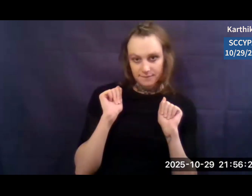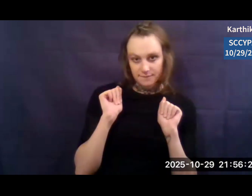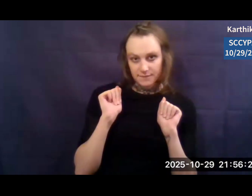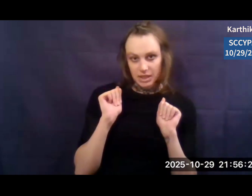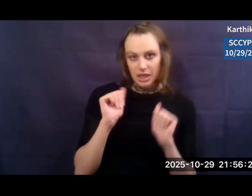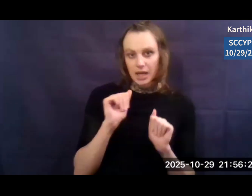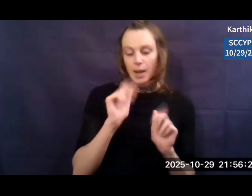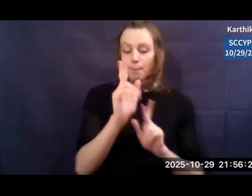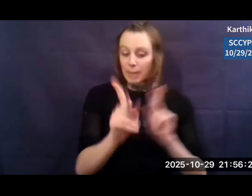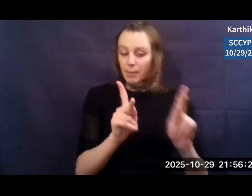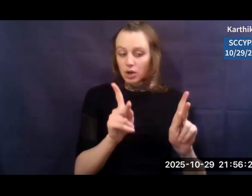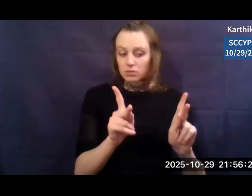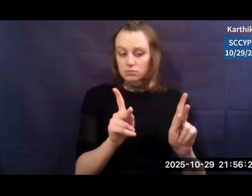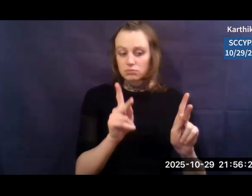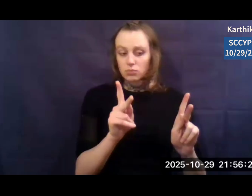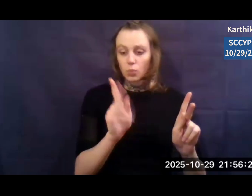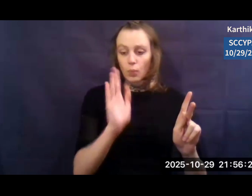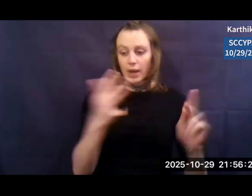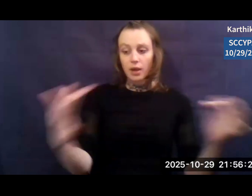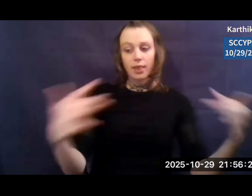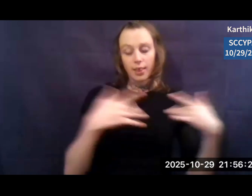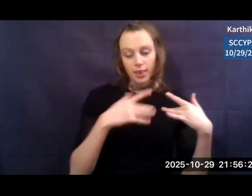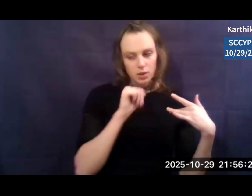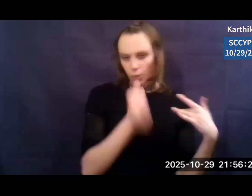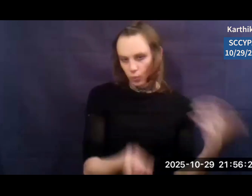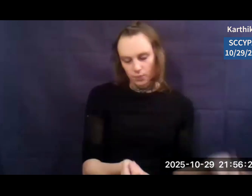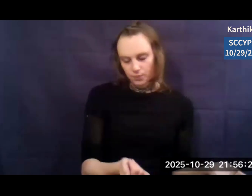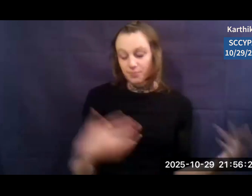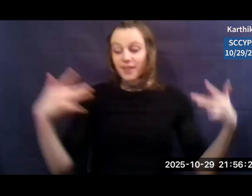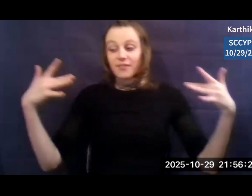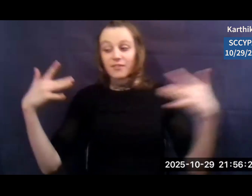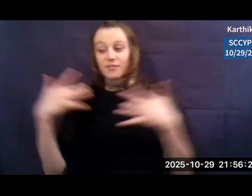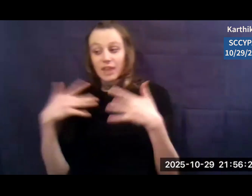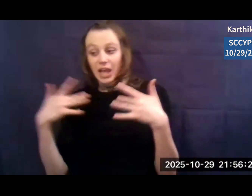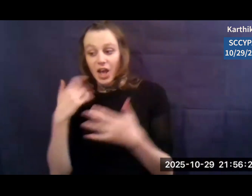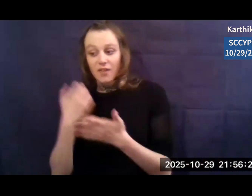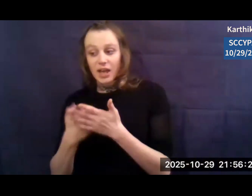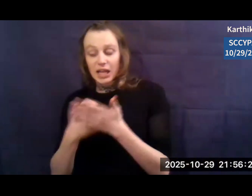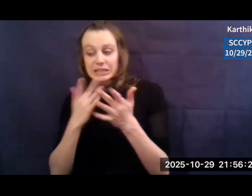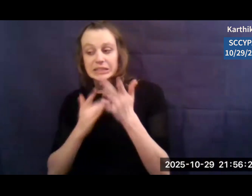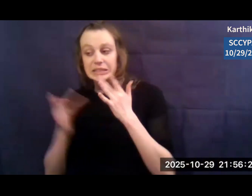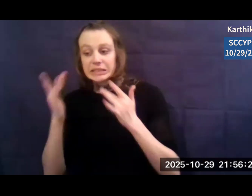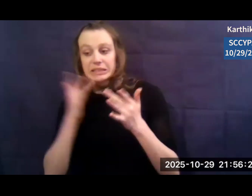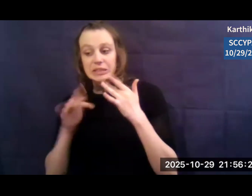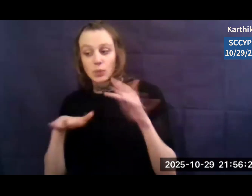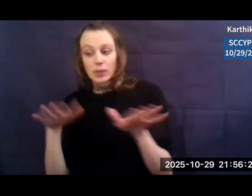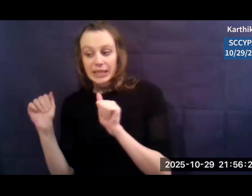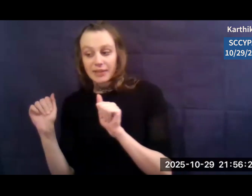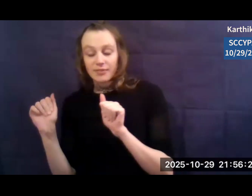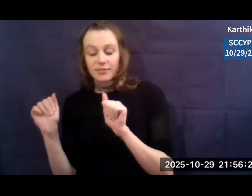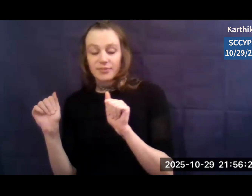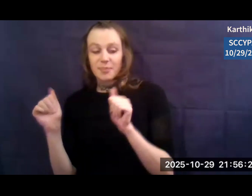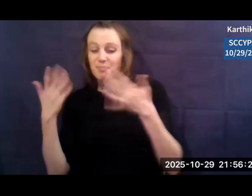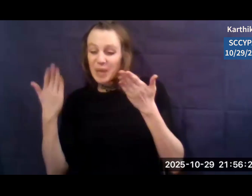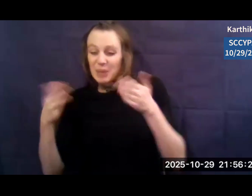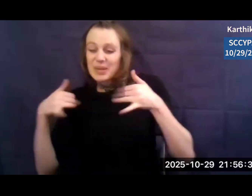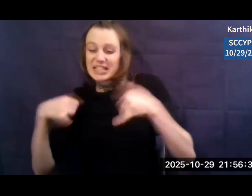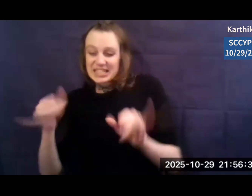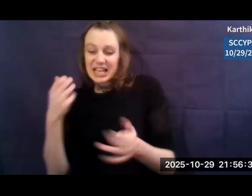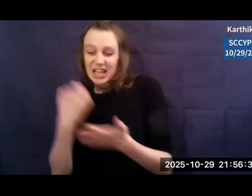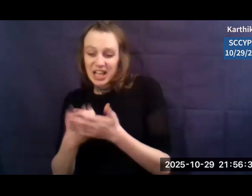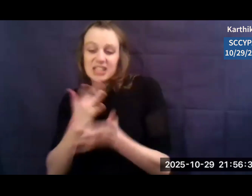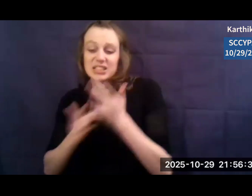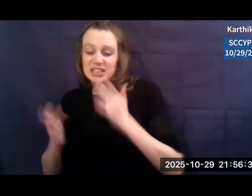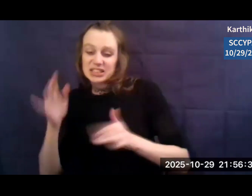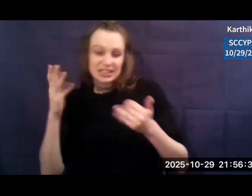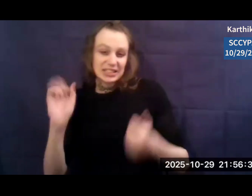will come, and fear of economic insecurity will leave you, not necessarily that economic insecurity will leave you. Um,